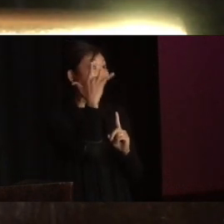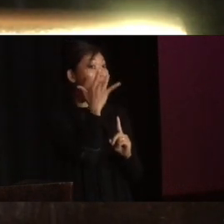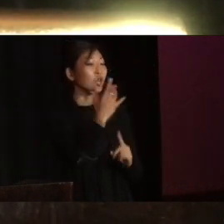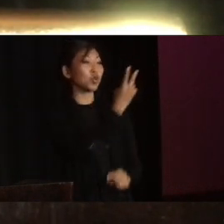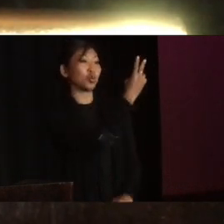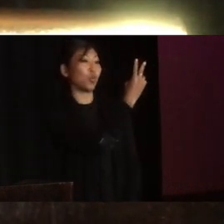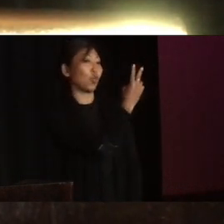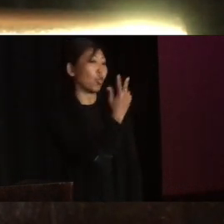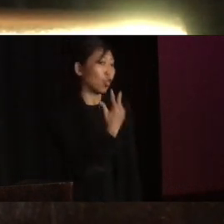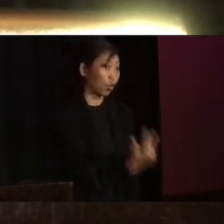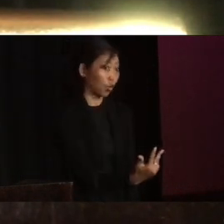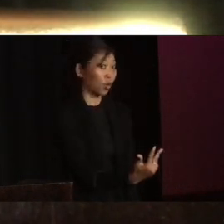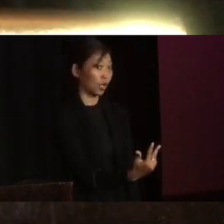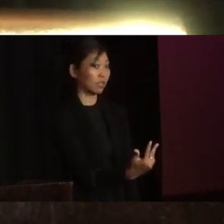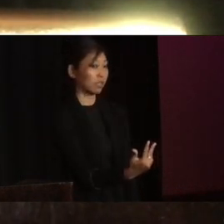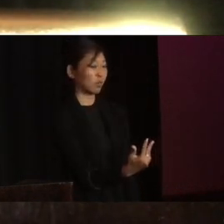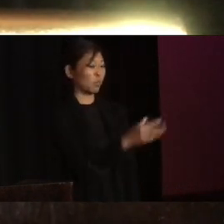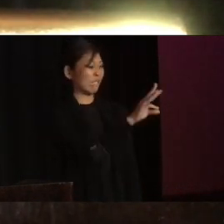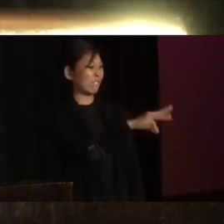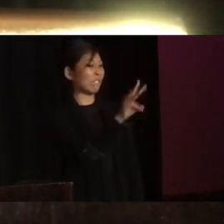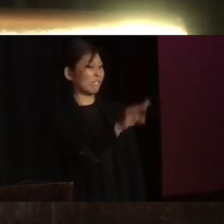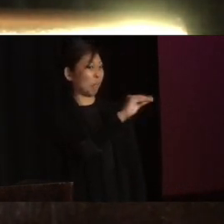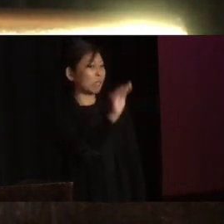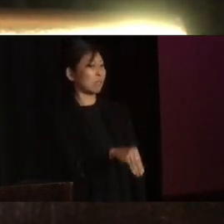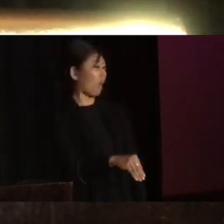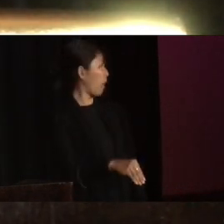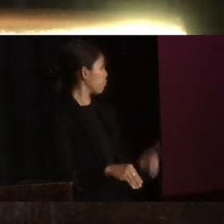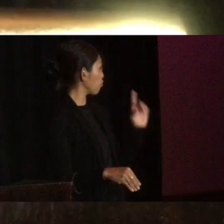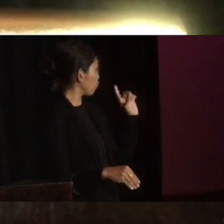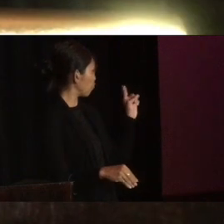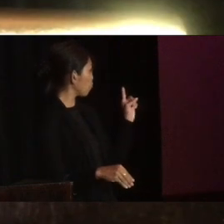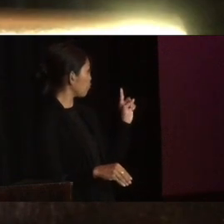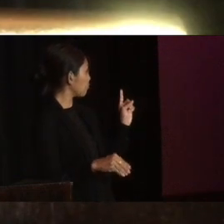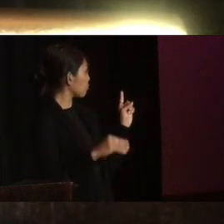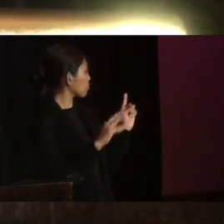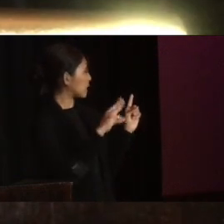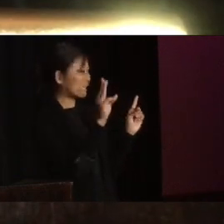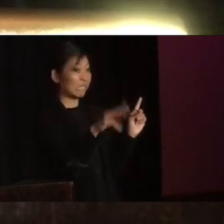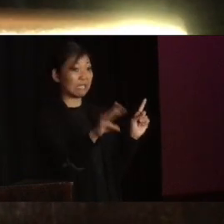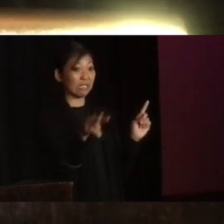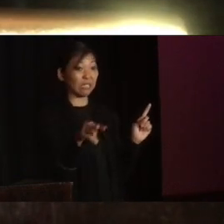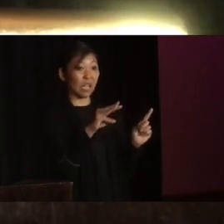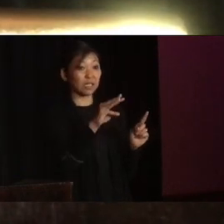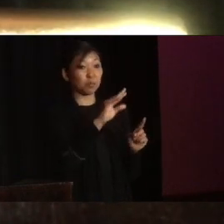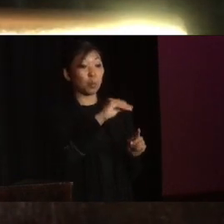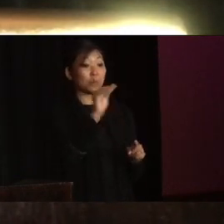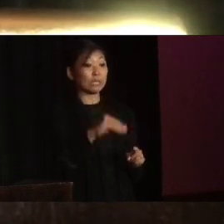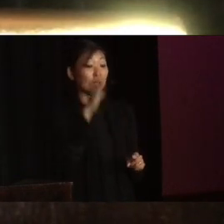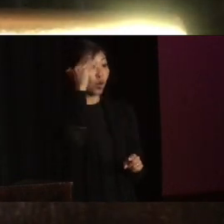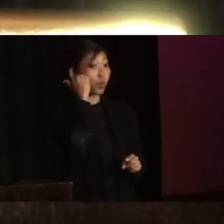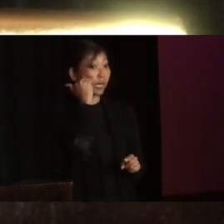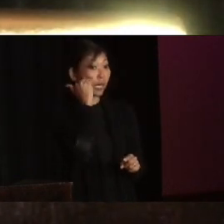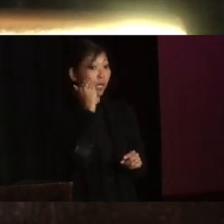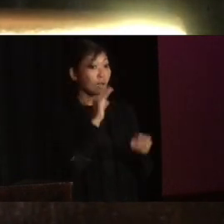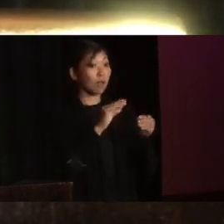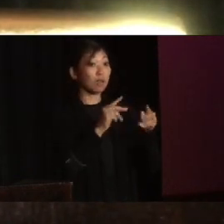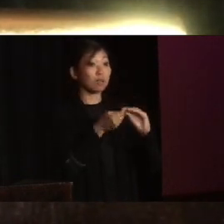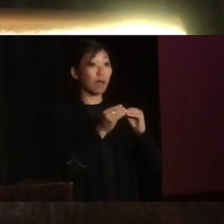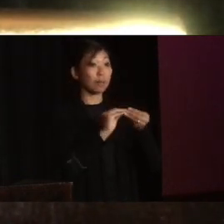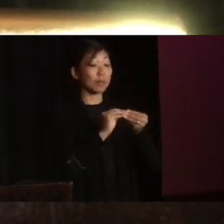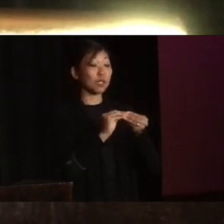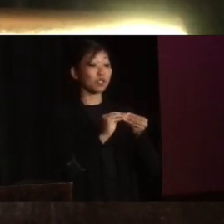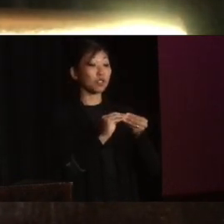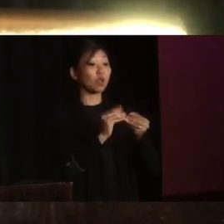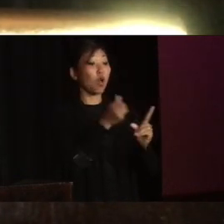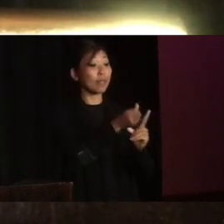about 2/3, about 66% of the Korean population in Minnesota is comprised of the adoptee